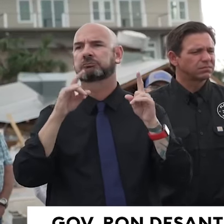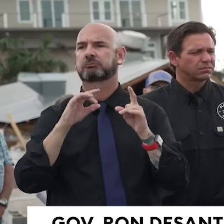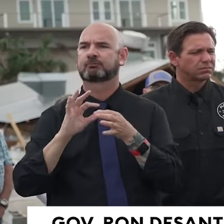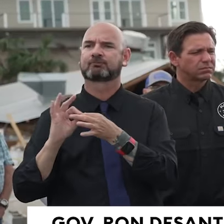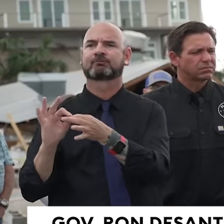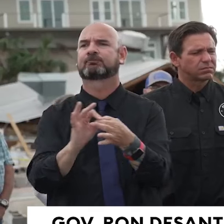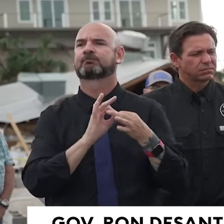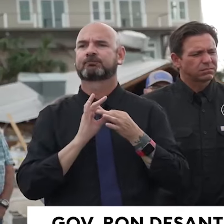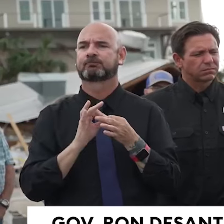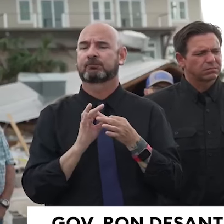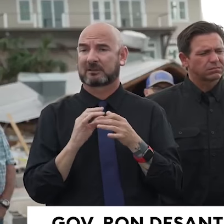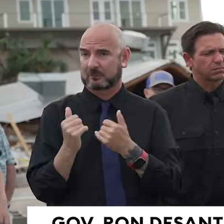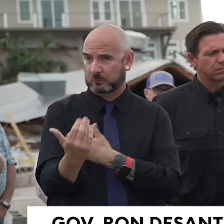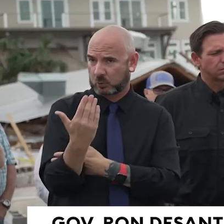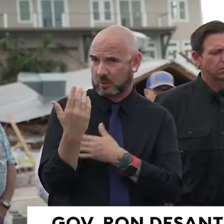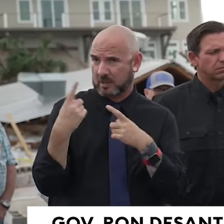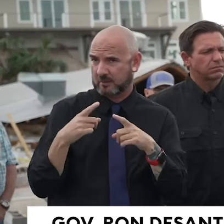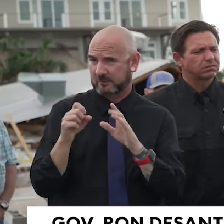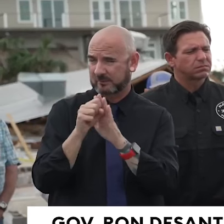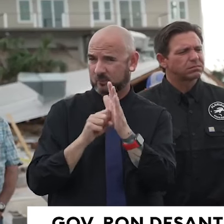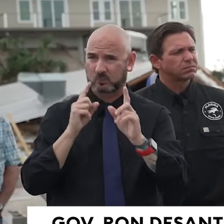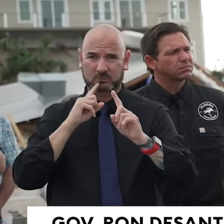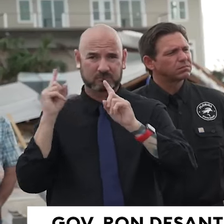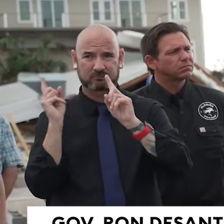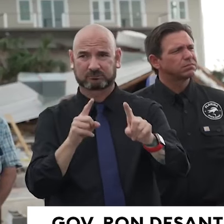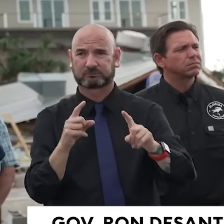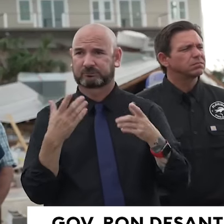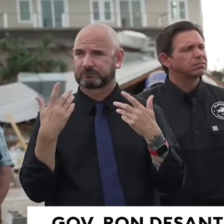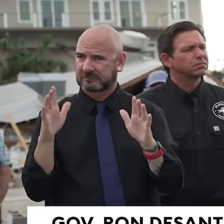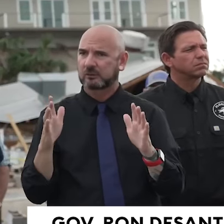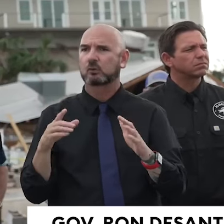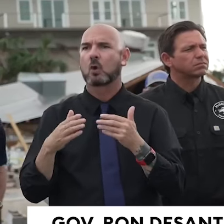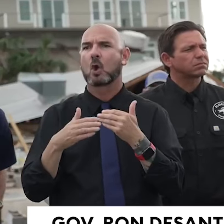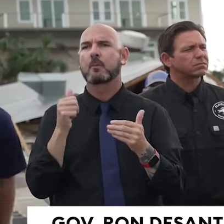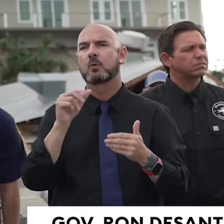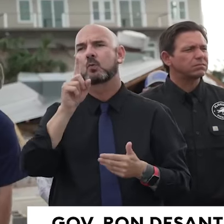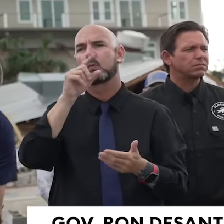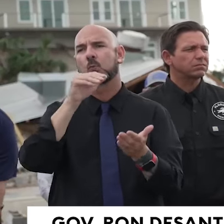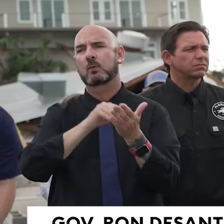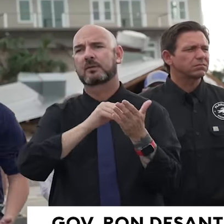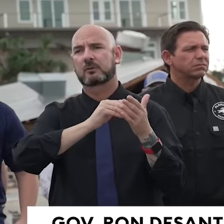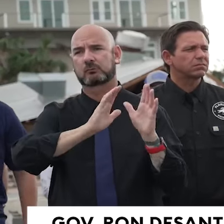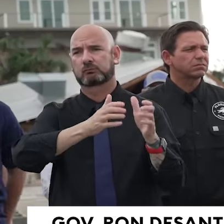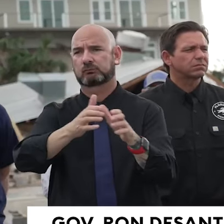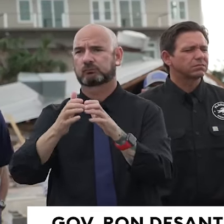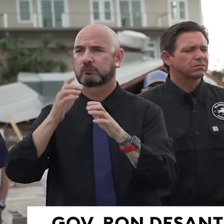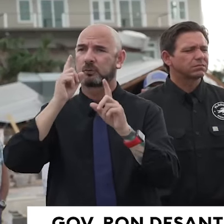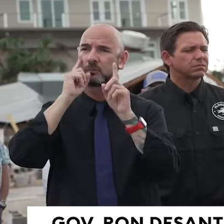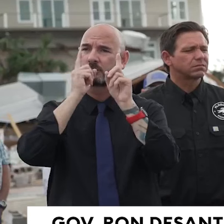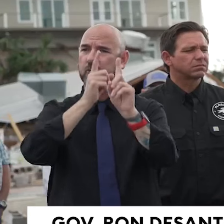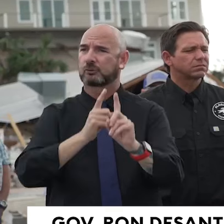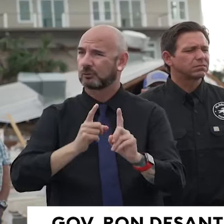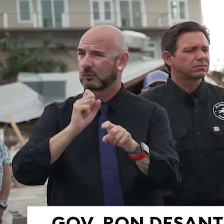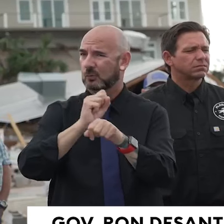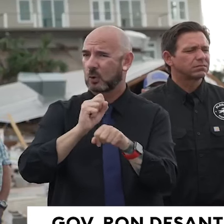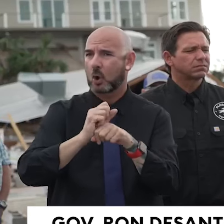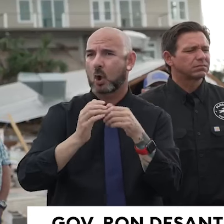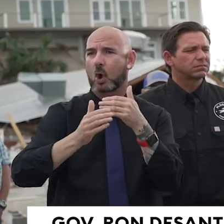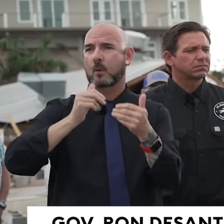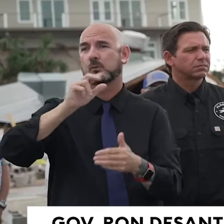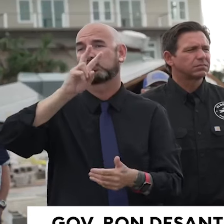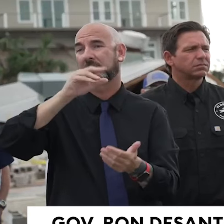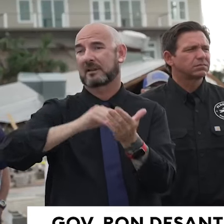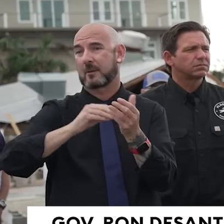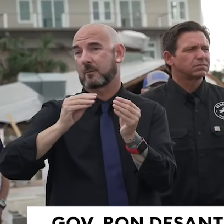the State Emergency Response Team has completed nearly 1,000 missions, and we're working on nearly 2,000 more. Urban search and rescue teams will finish